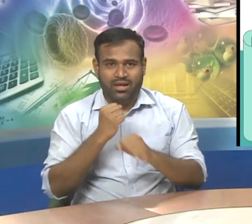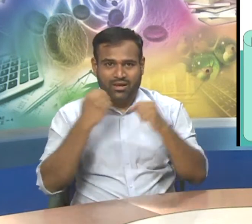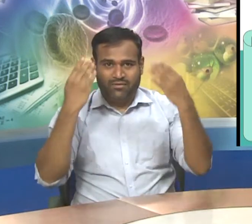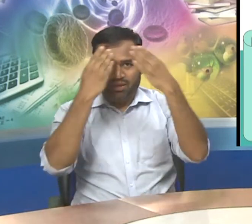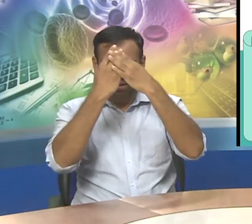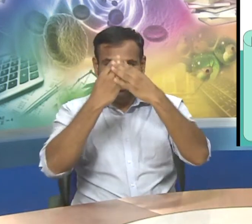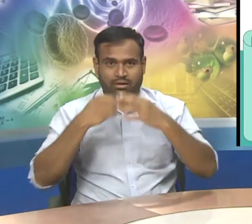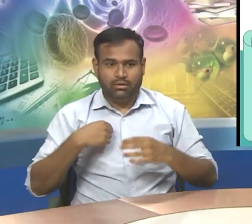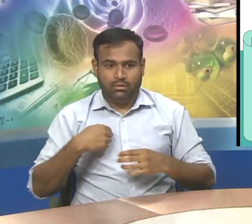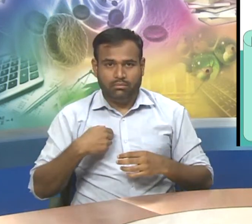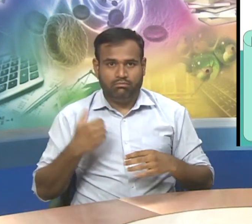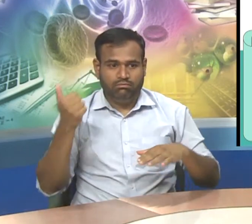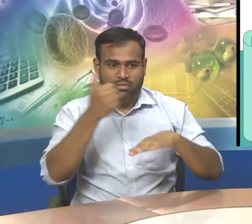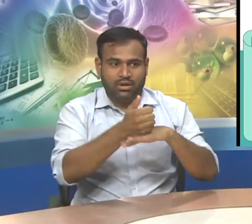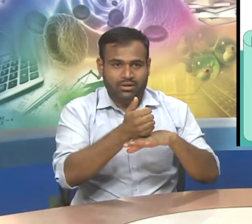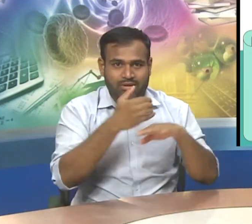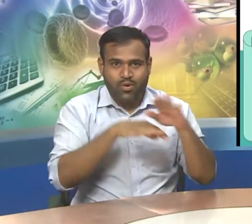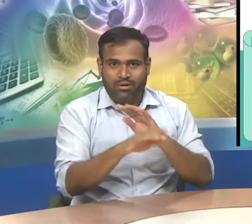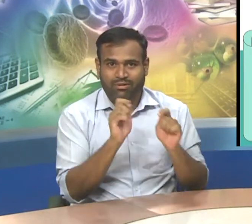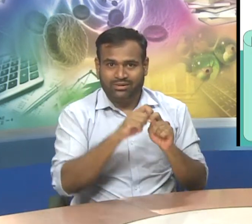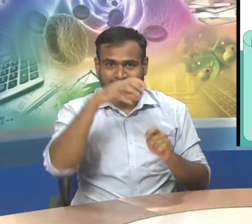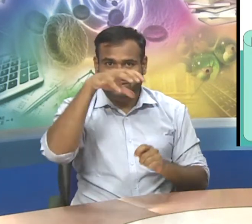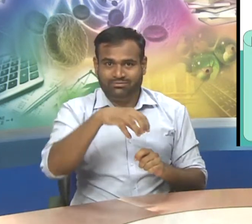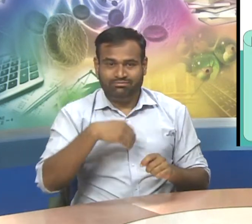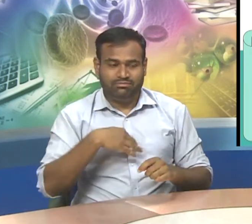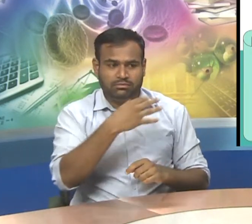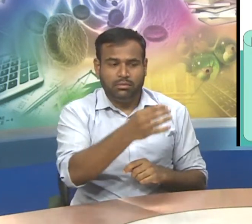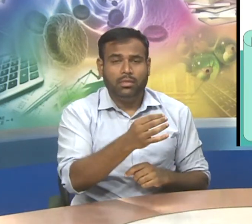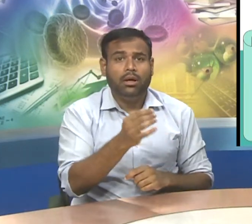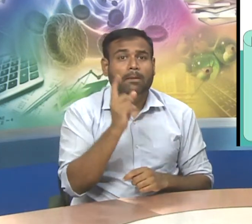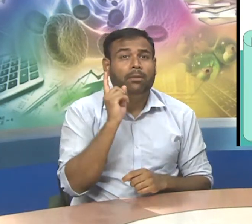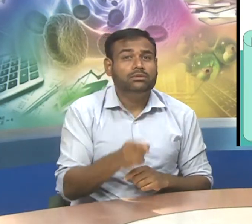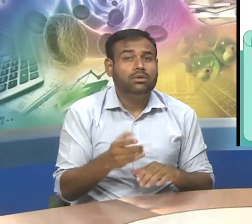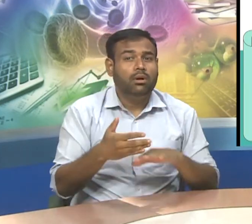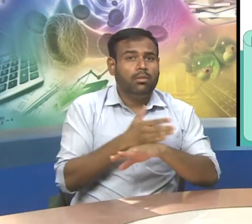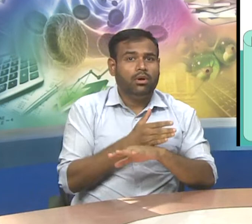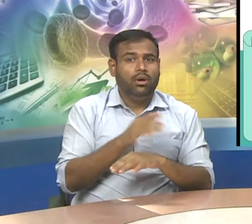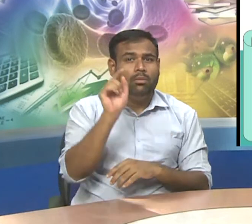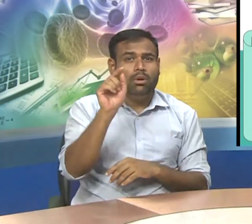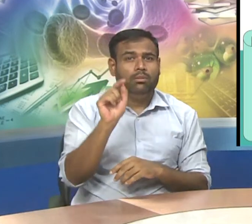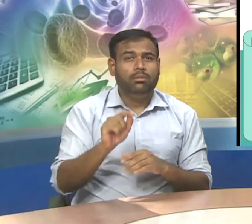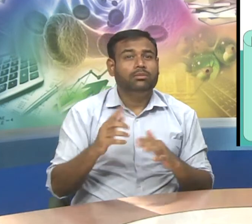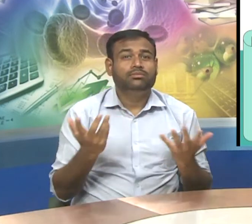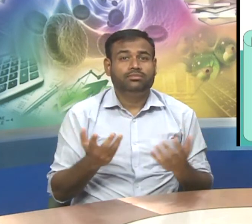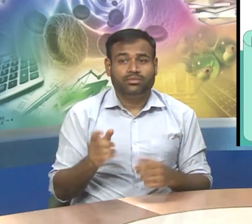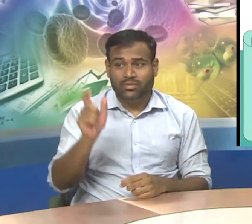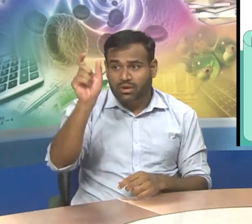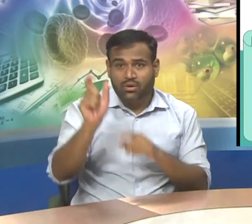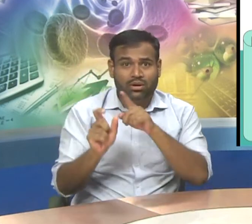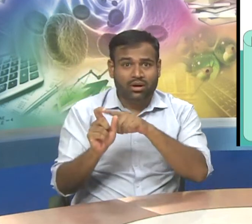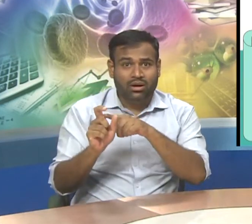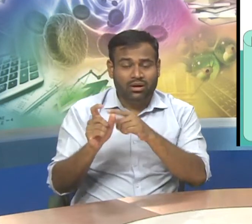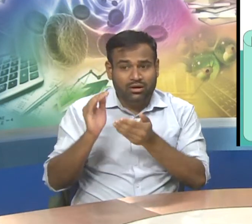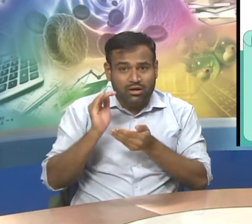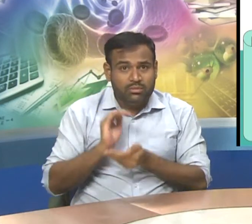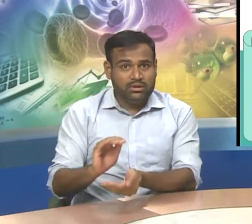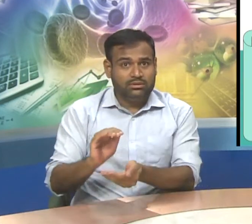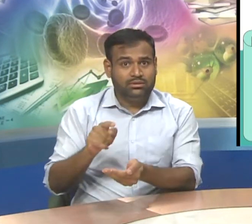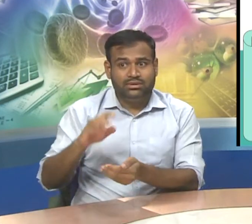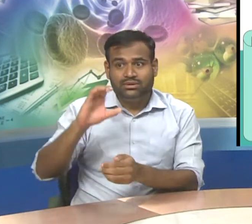Let us now understand the qualifications of the governor. The first important qualification which is